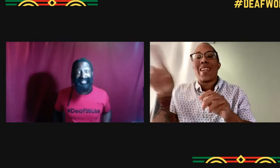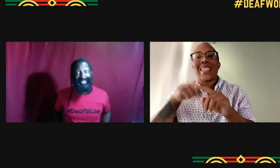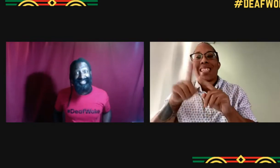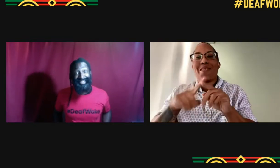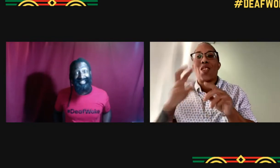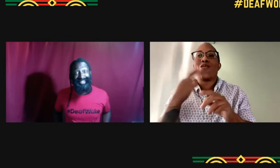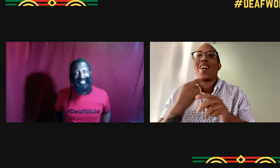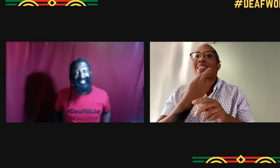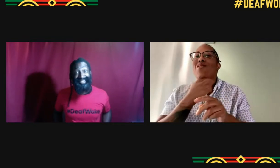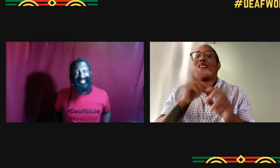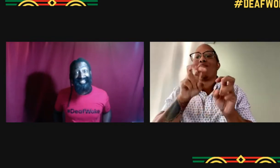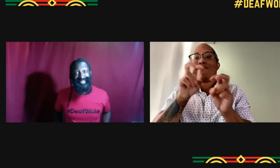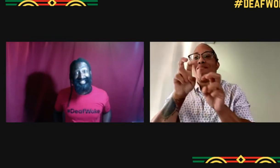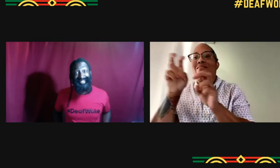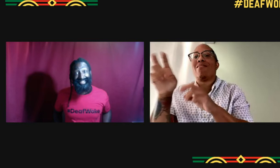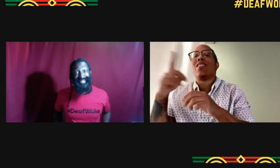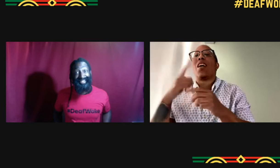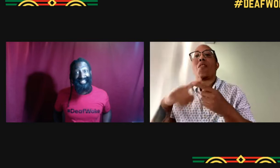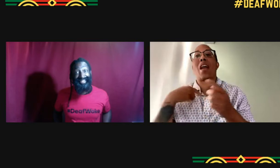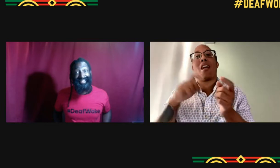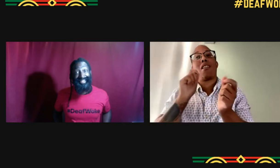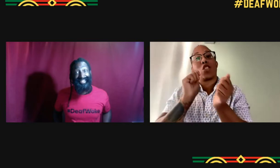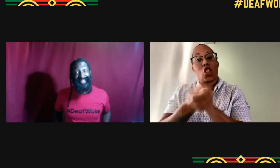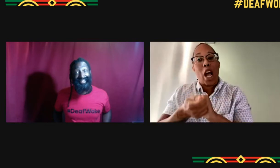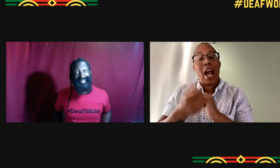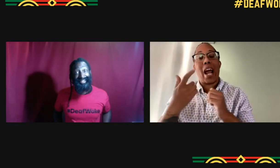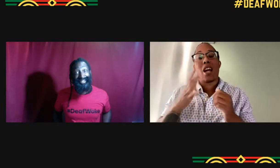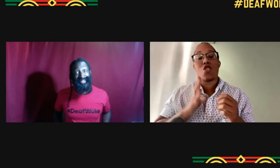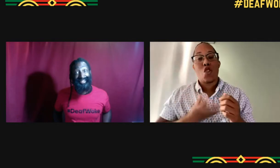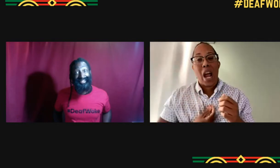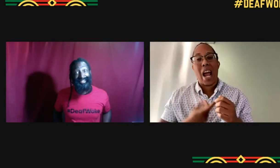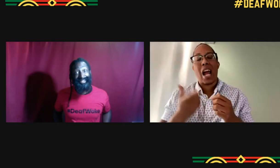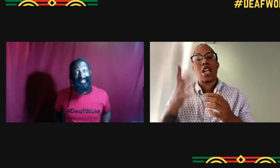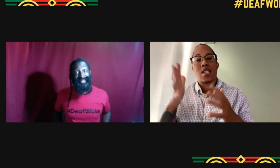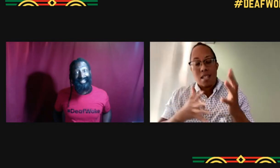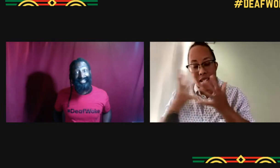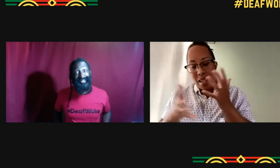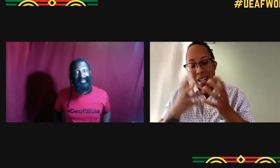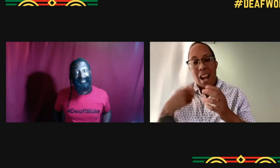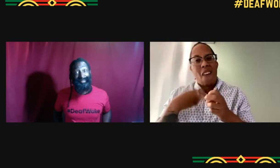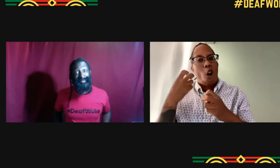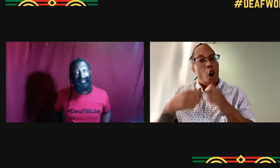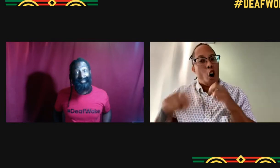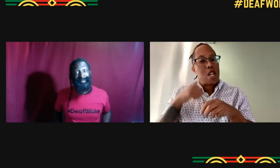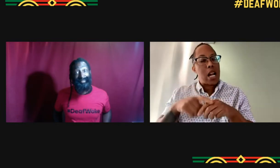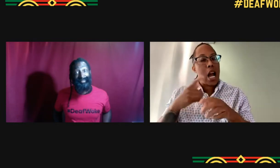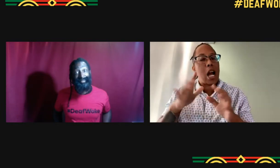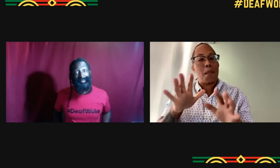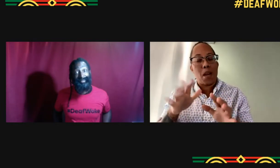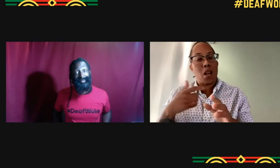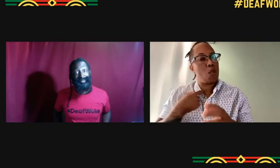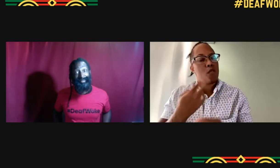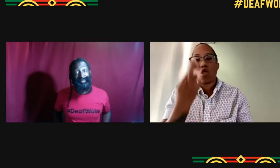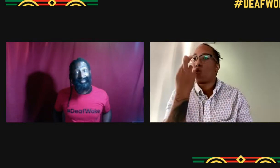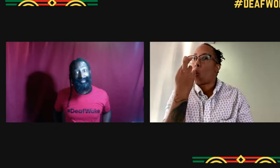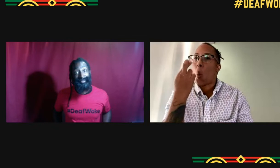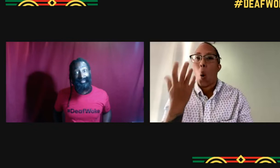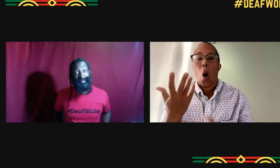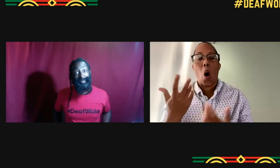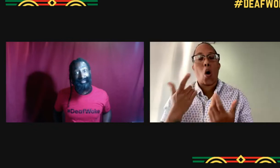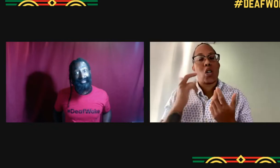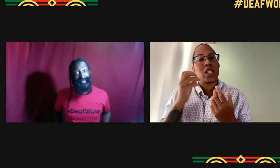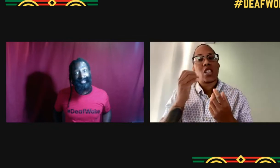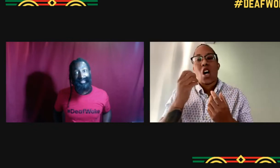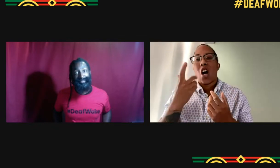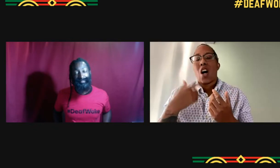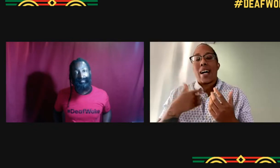same restaurant and we would go from restaurant to restaurant together. And I started to change. I transitioned and found myself having a